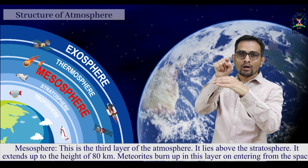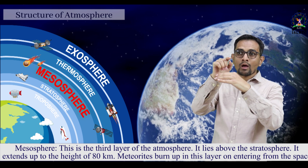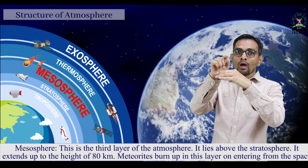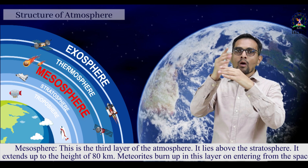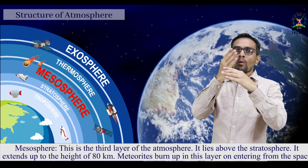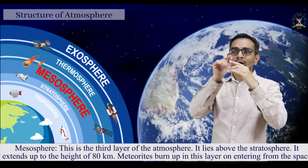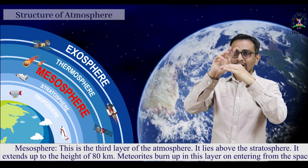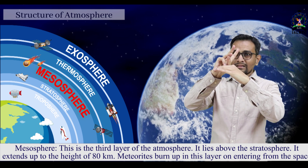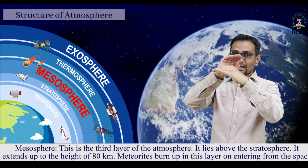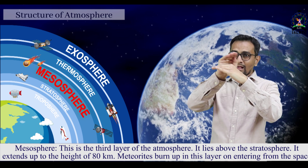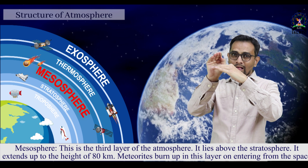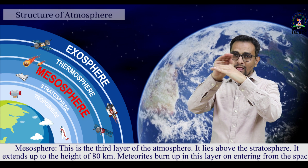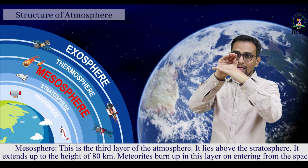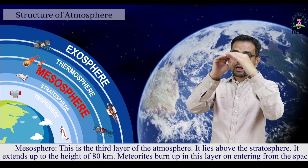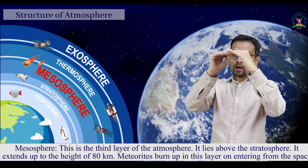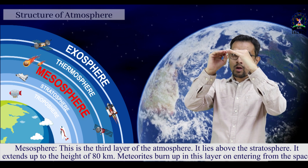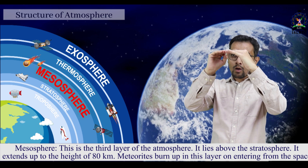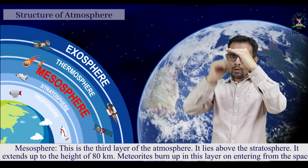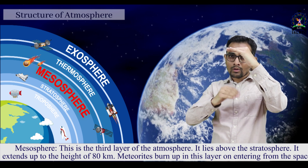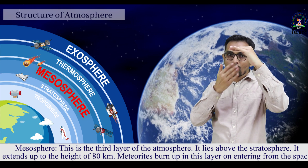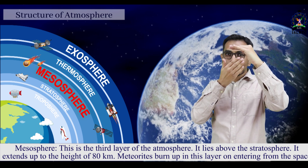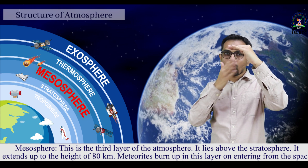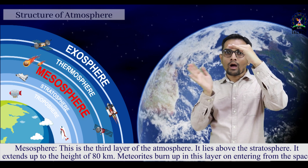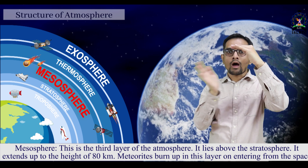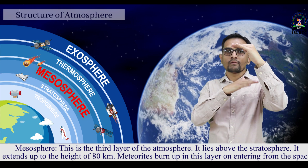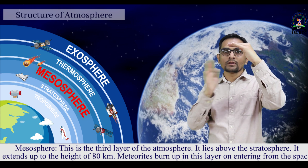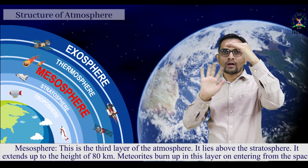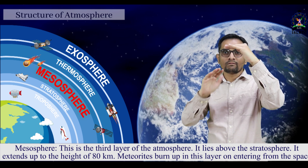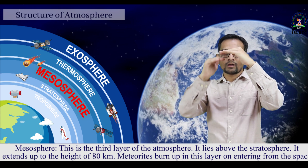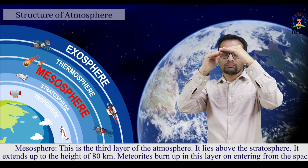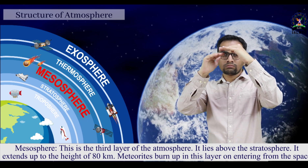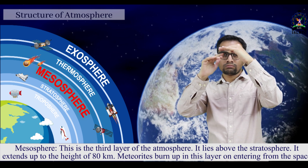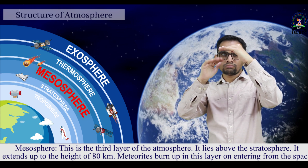Meteoroids burn up in this layer on entering from the space.